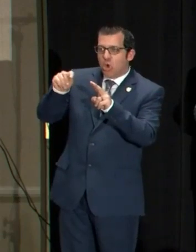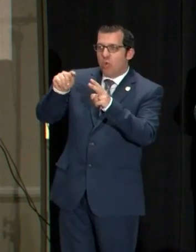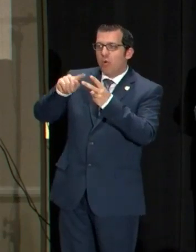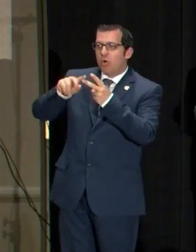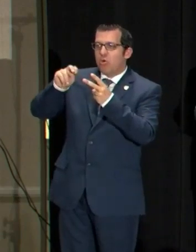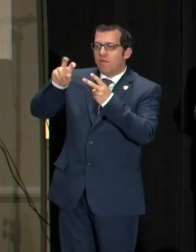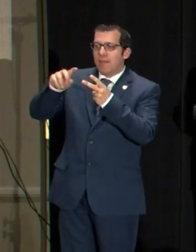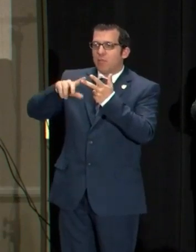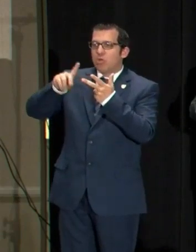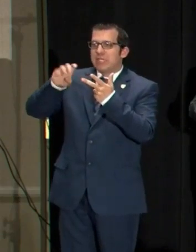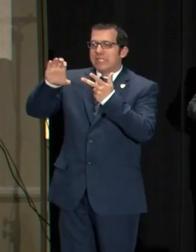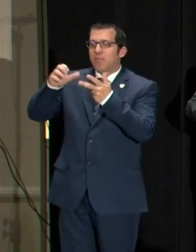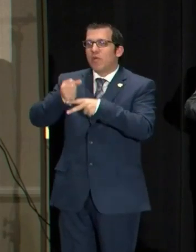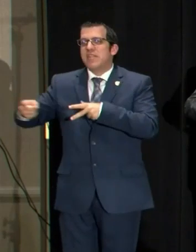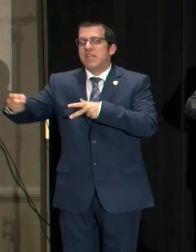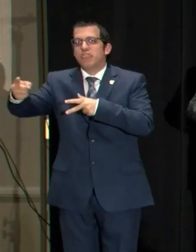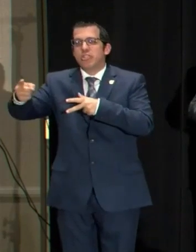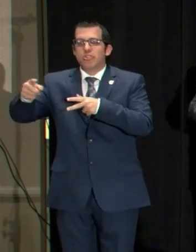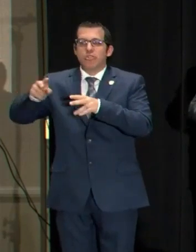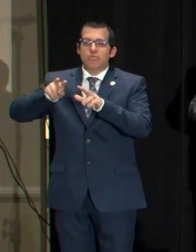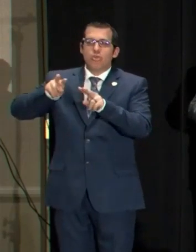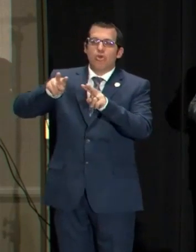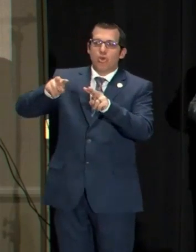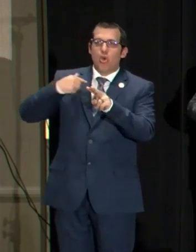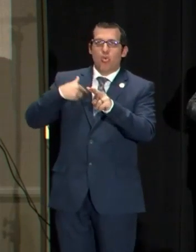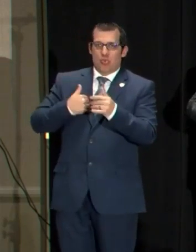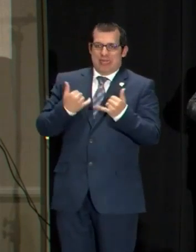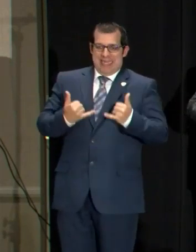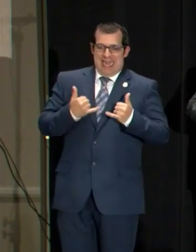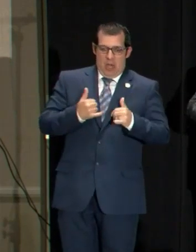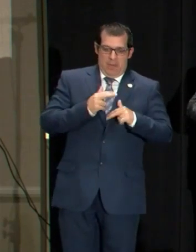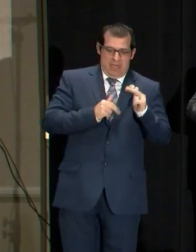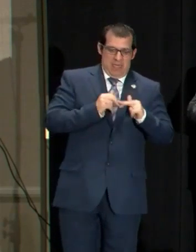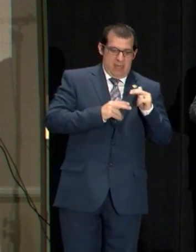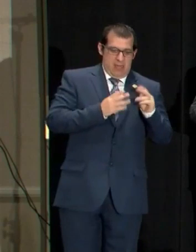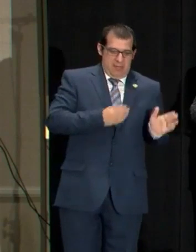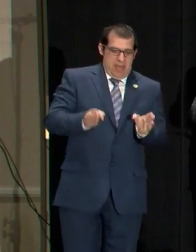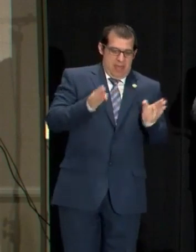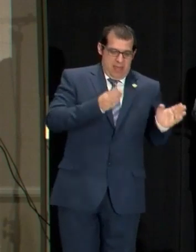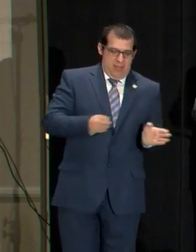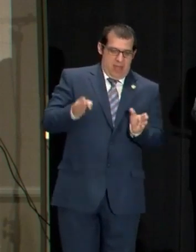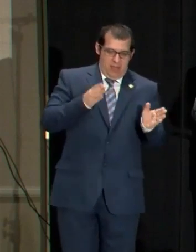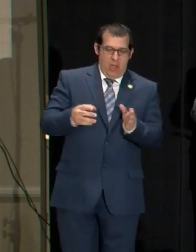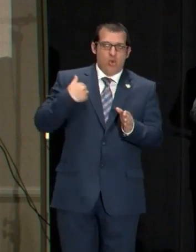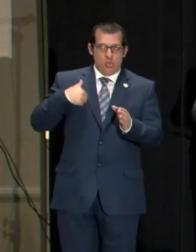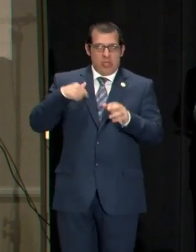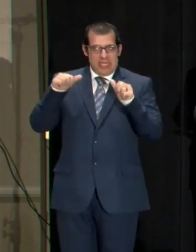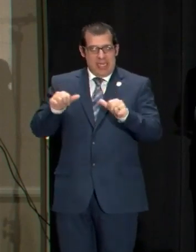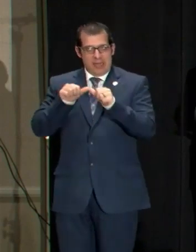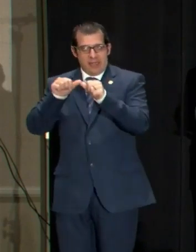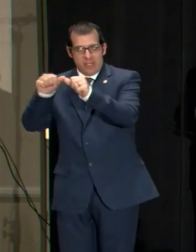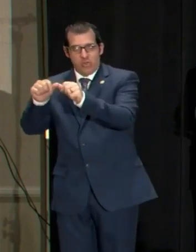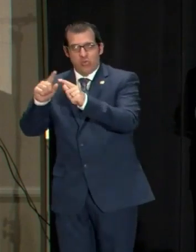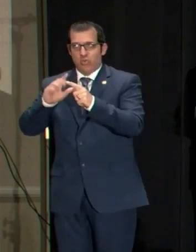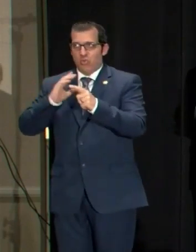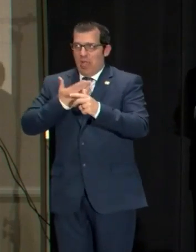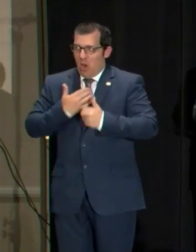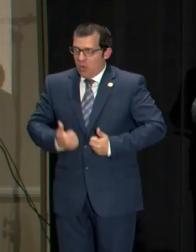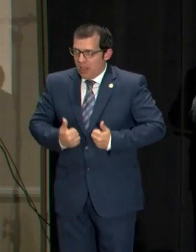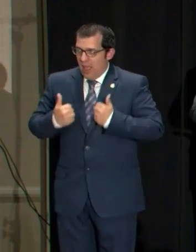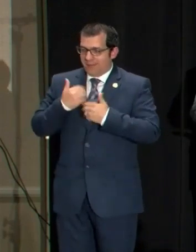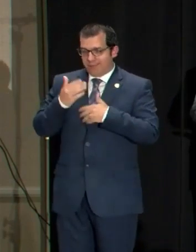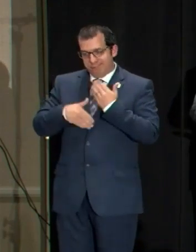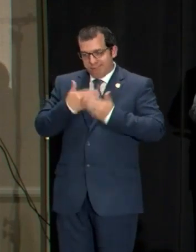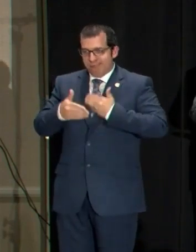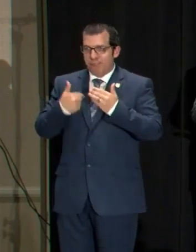of next year. And so we're building the infrastructure so that we can continue to live life, we can